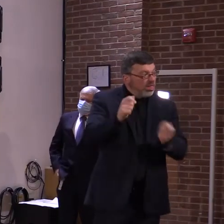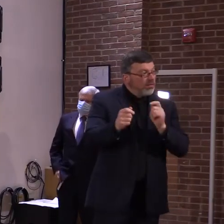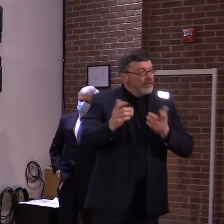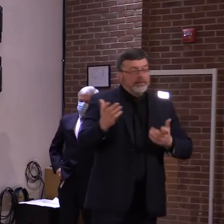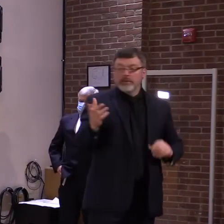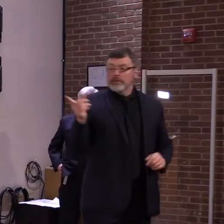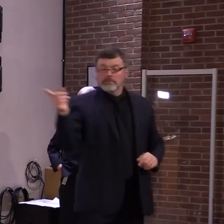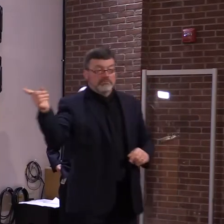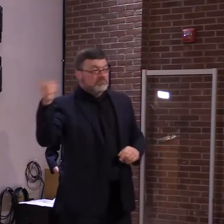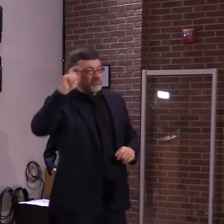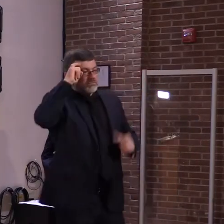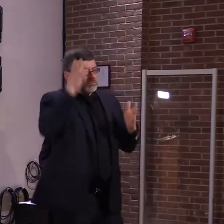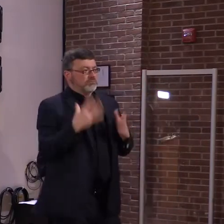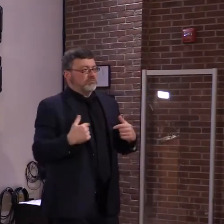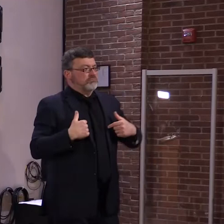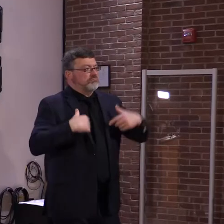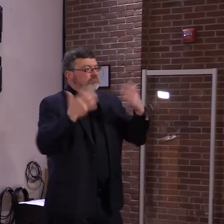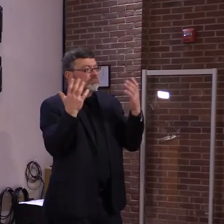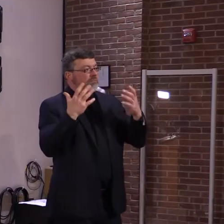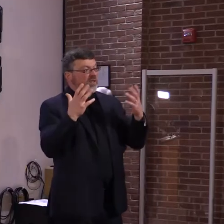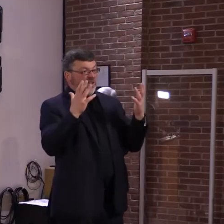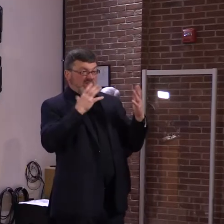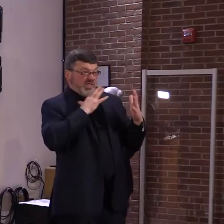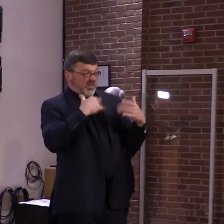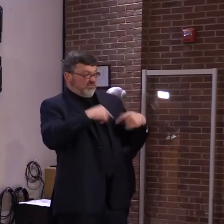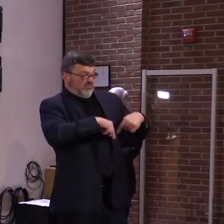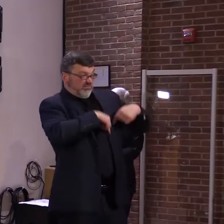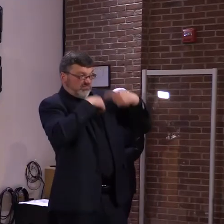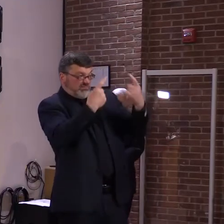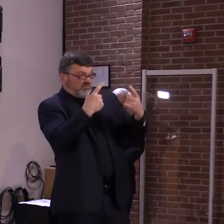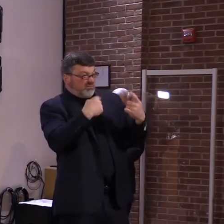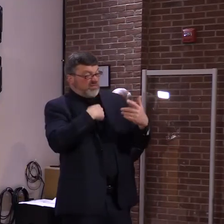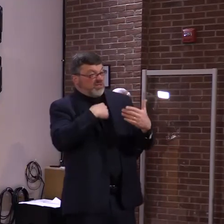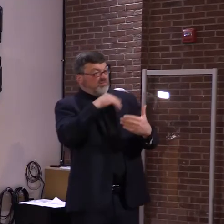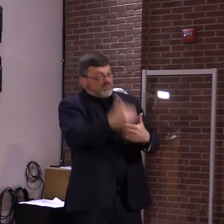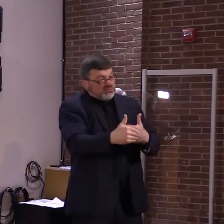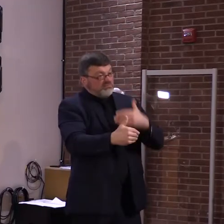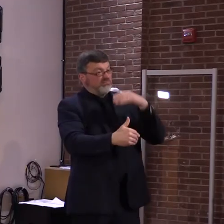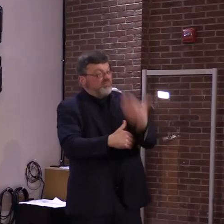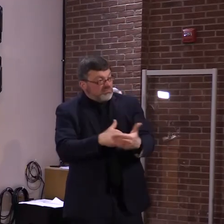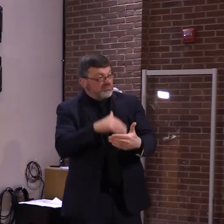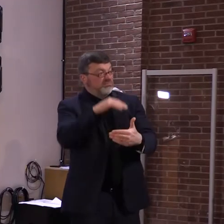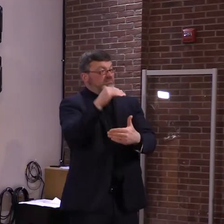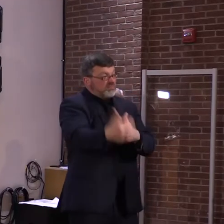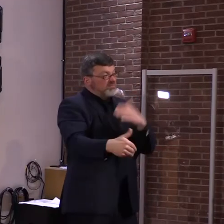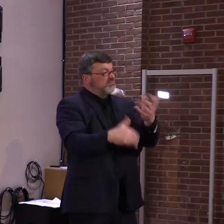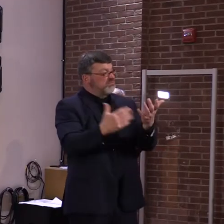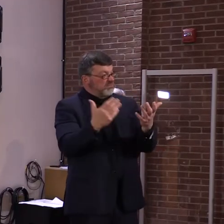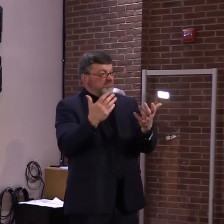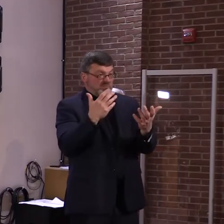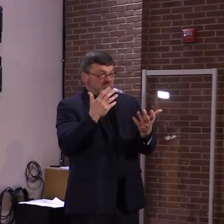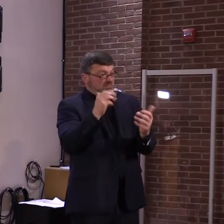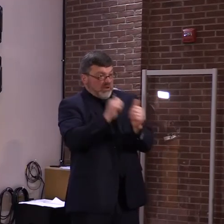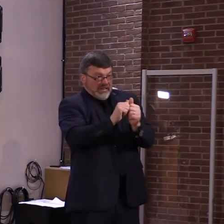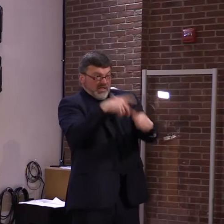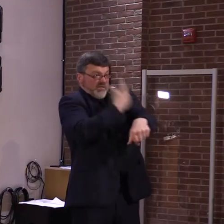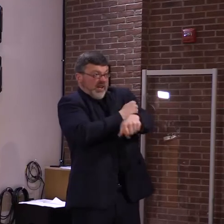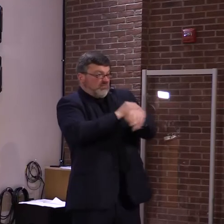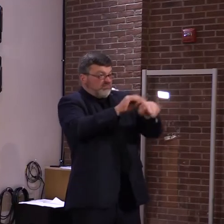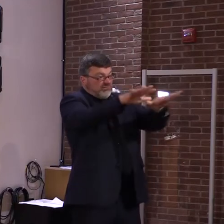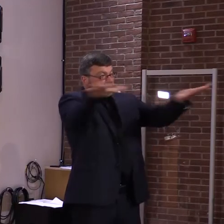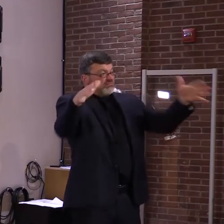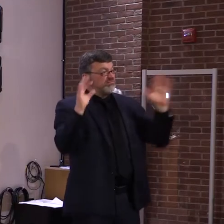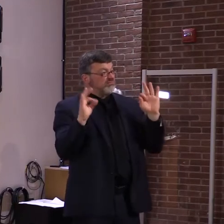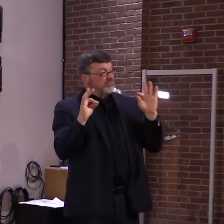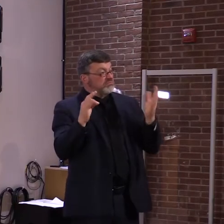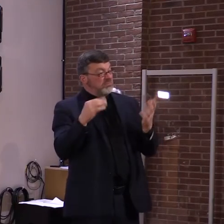on vaccination rates. We took a conservative approach. We believe we'll be okay, but obviously those are the